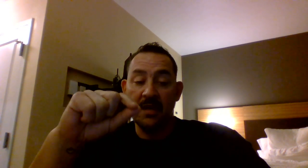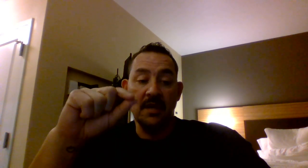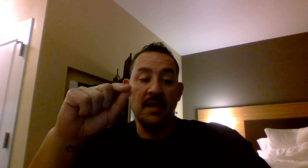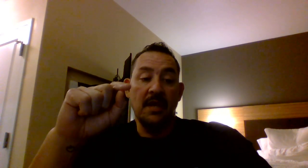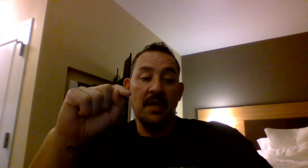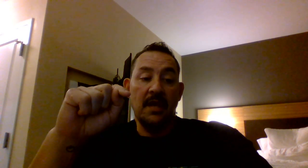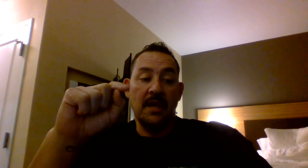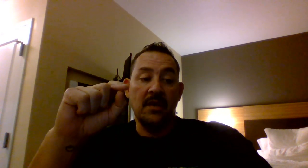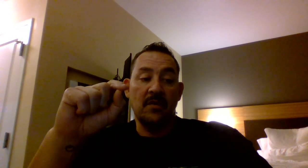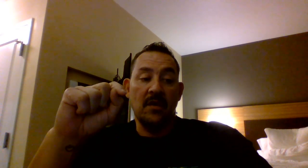mitochondrion